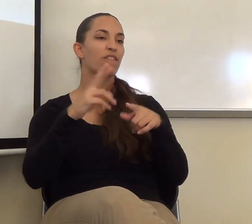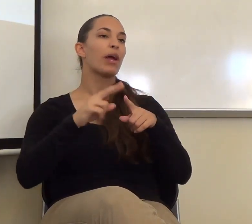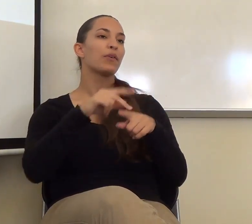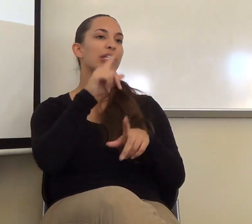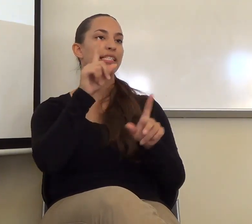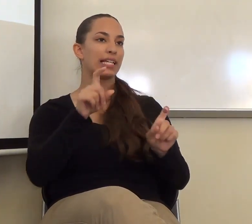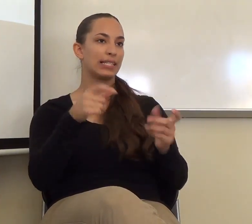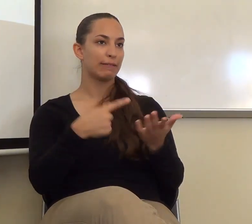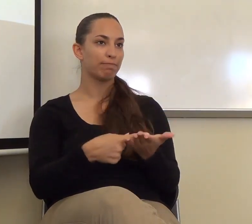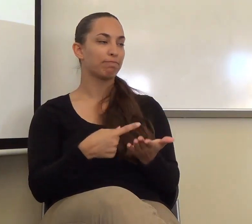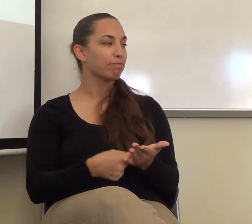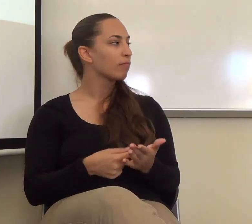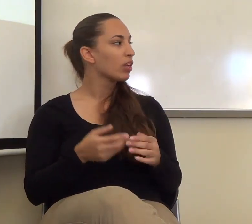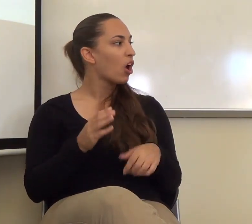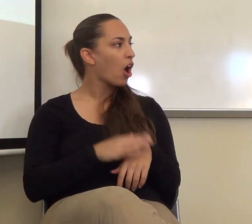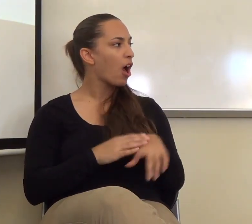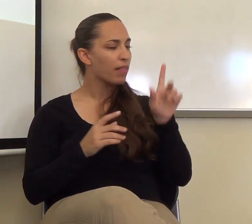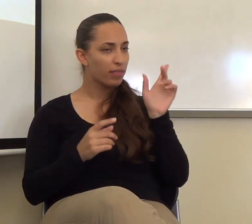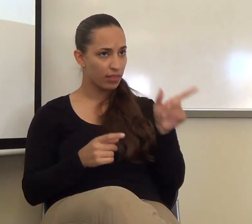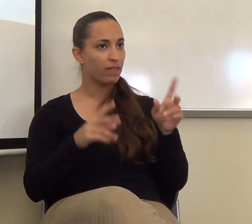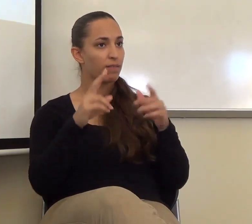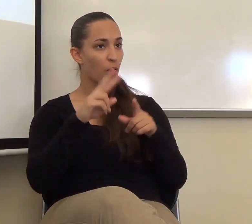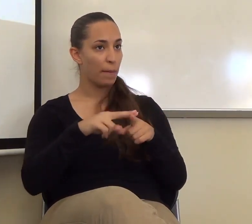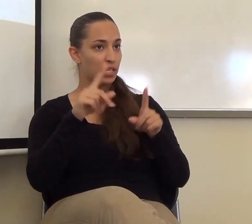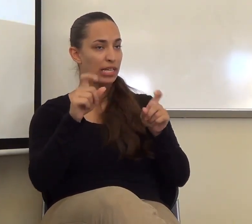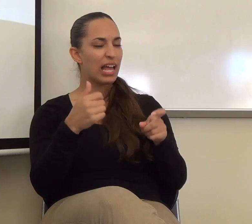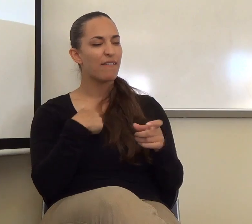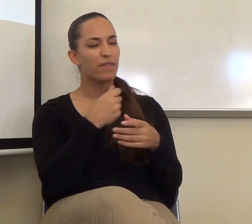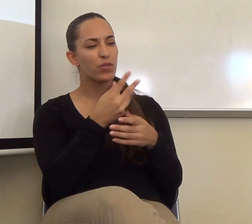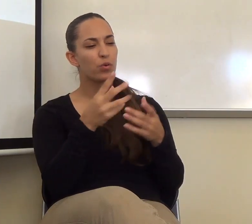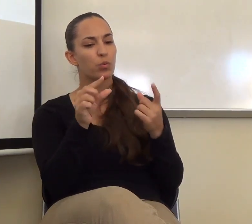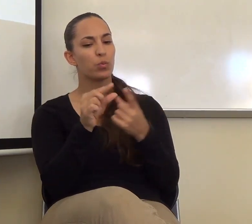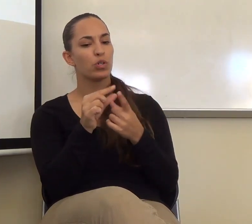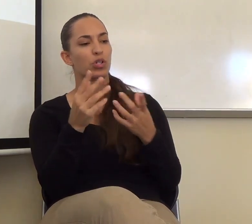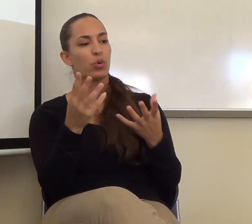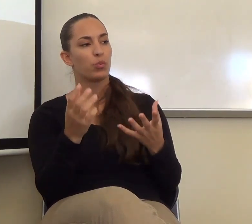have a couple of words that I want to look at,